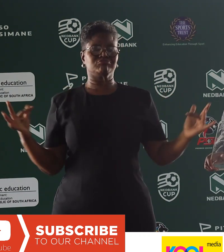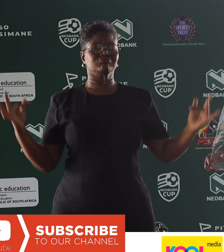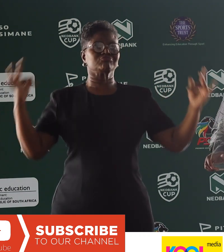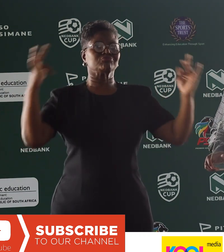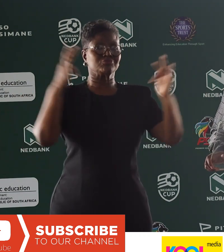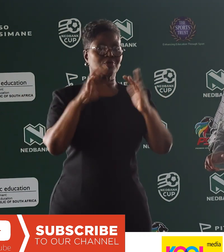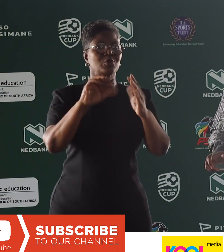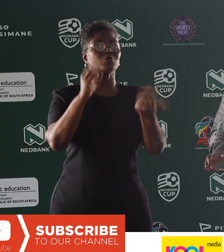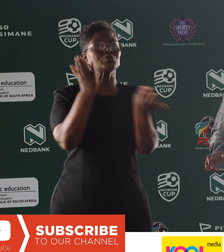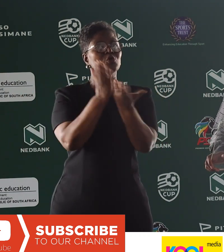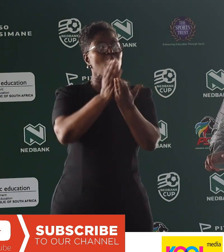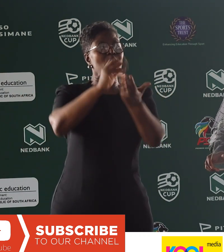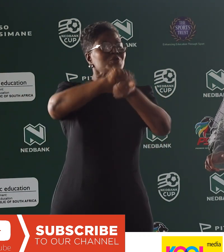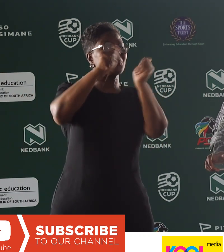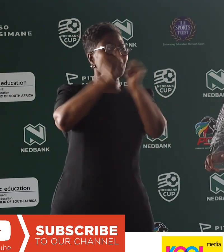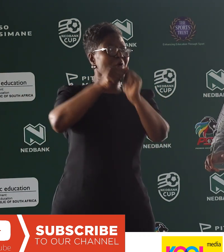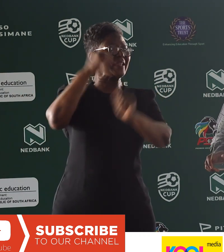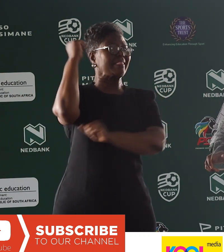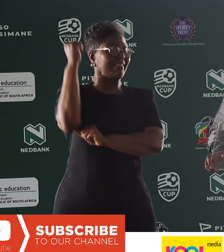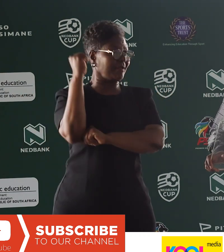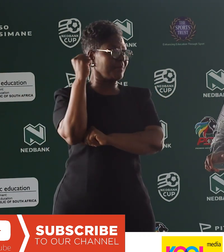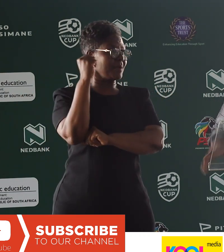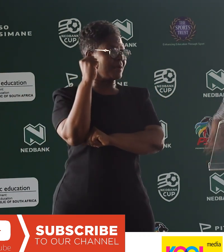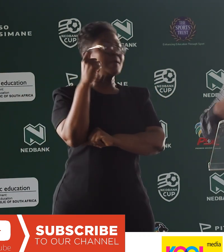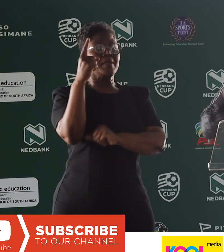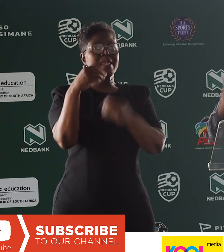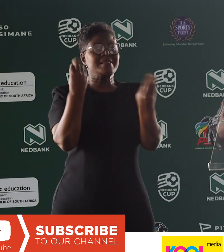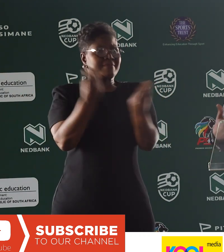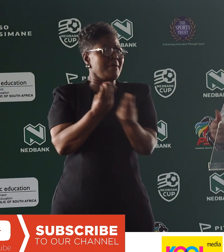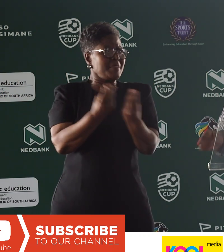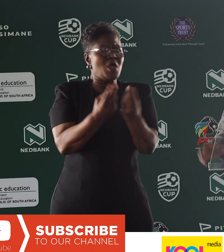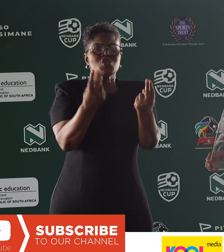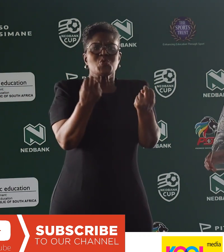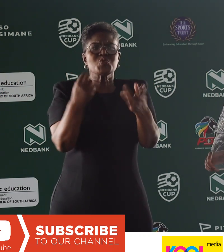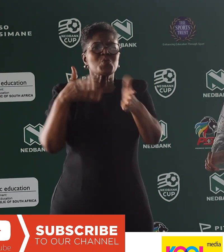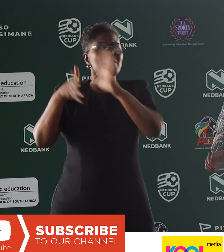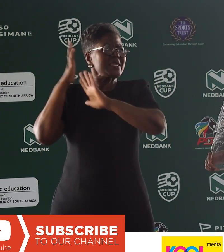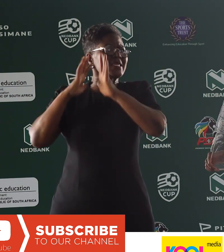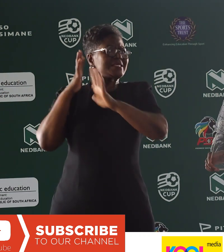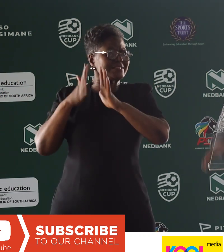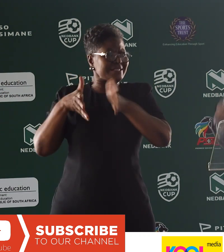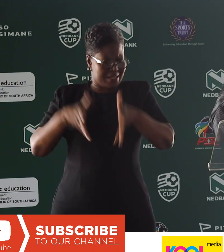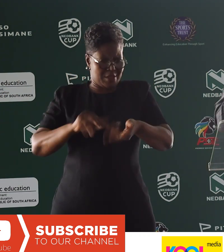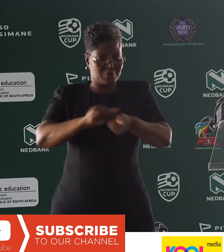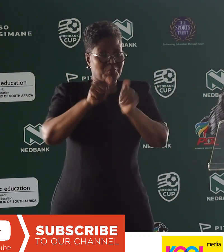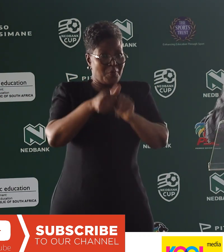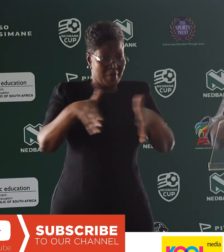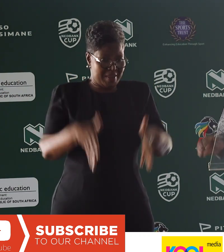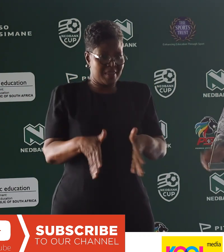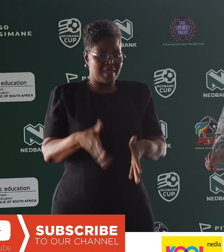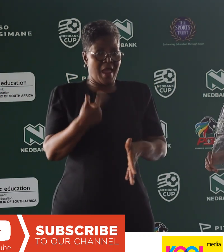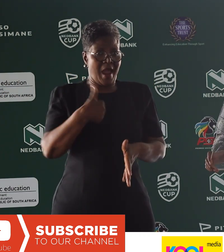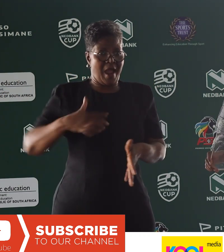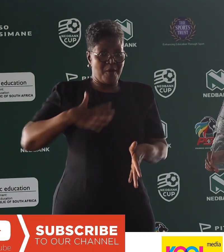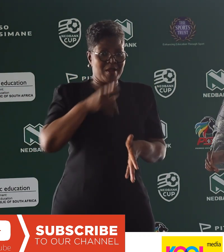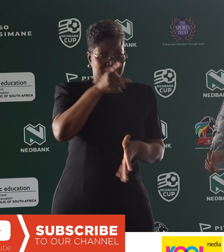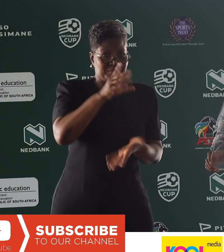Durban. Something that will herald a new history, a revolution in sport in this country. I want him to make a